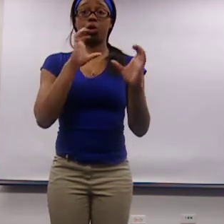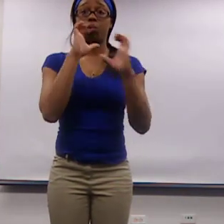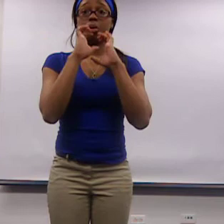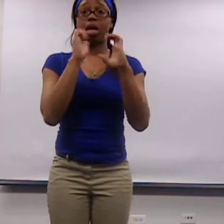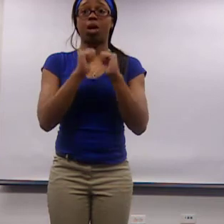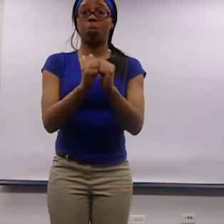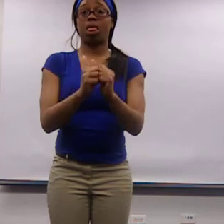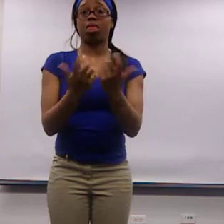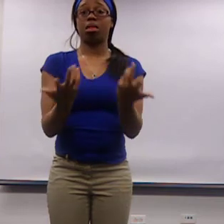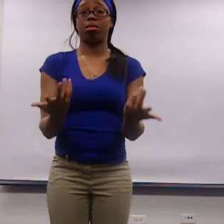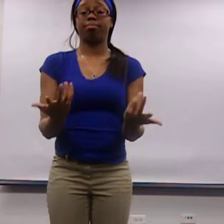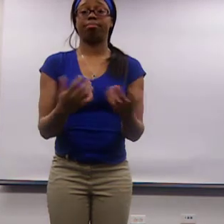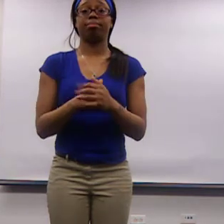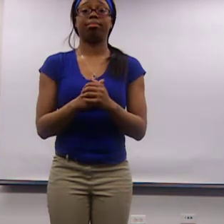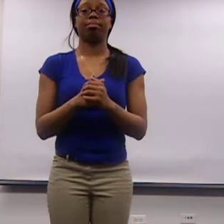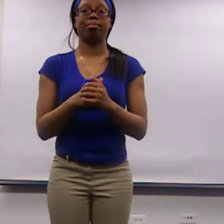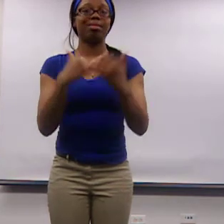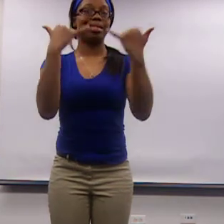Now, let's talk about this new system.